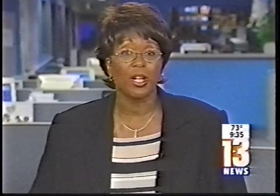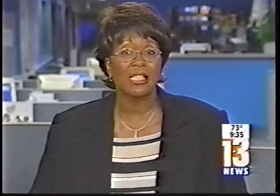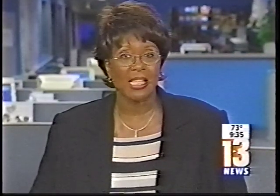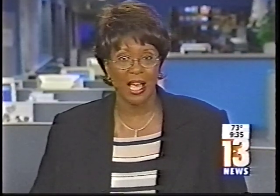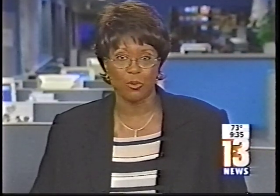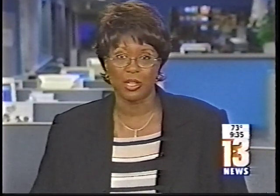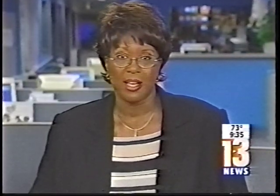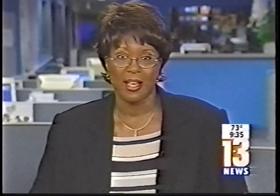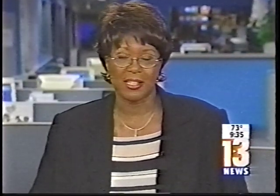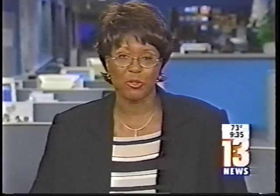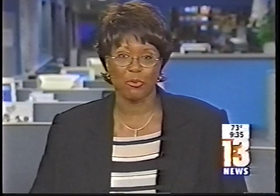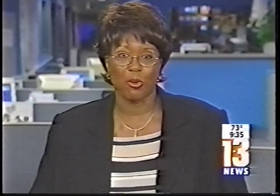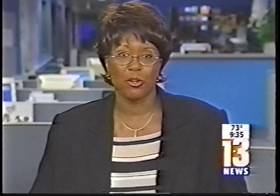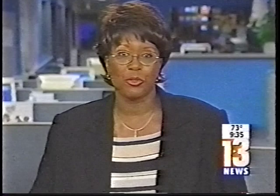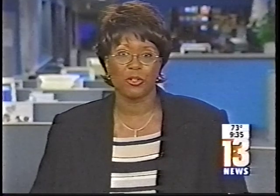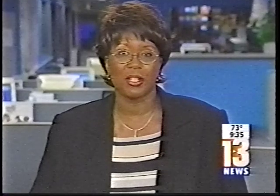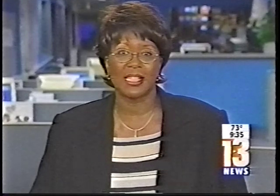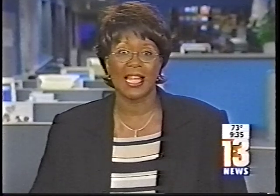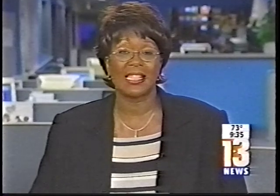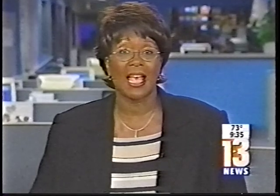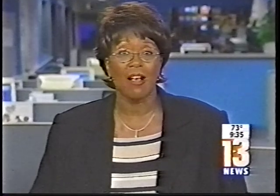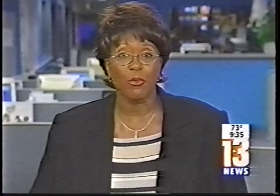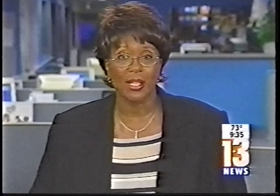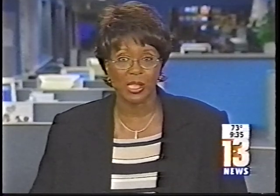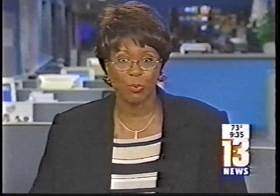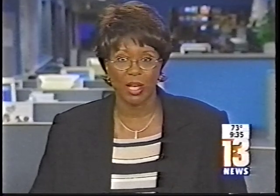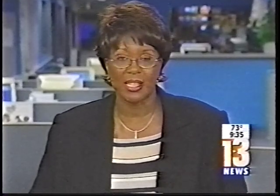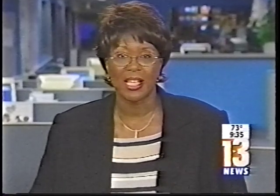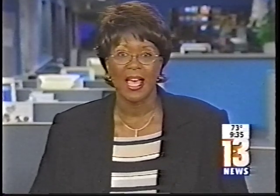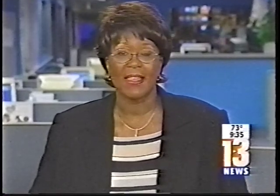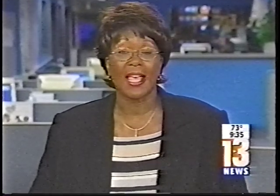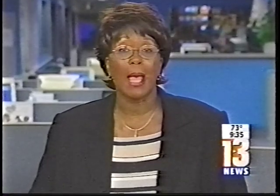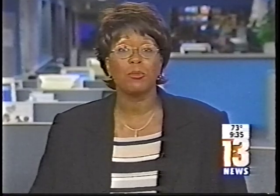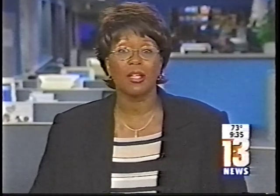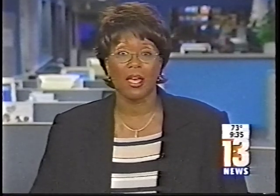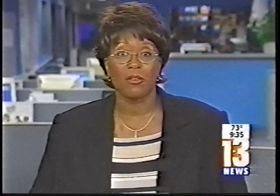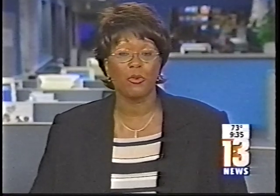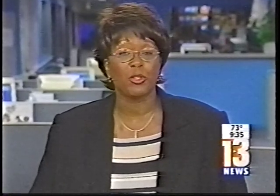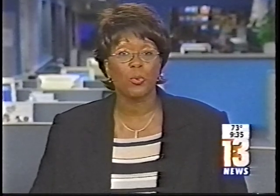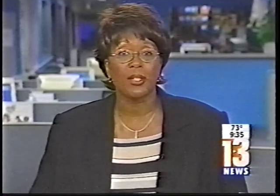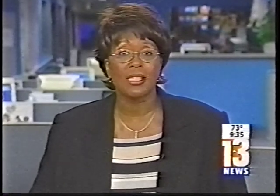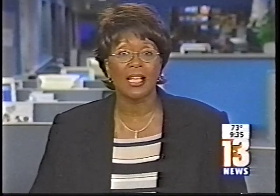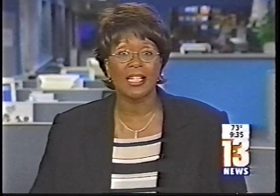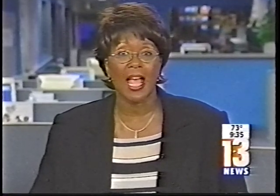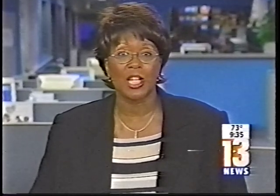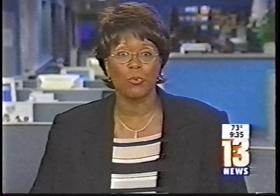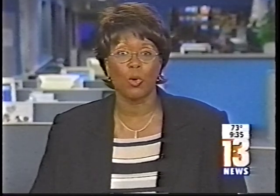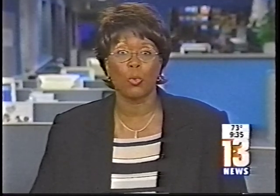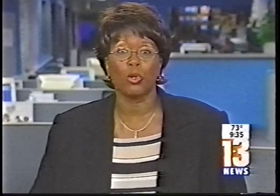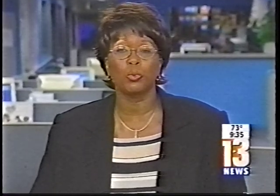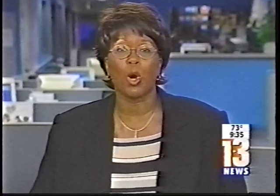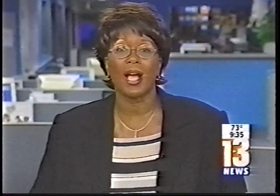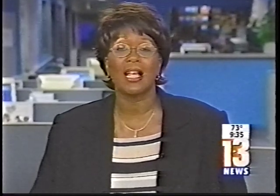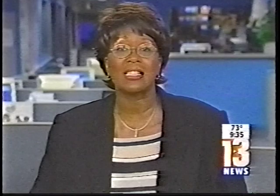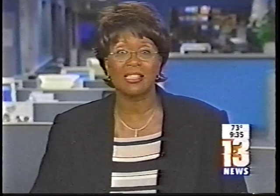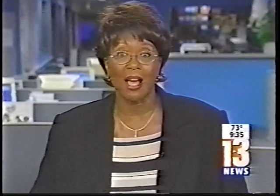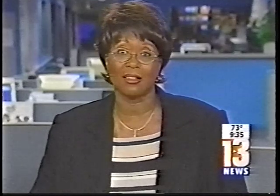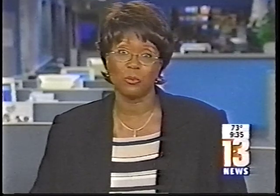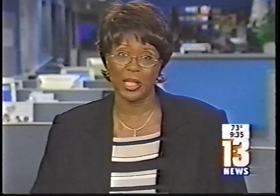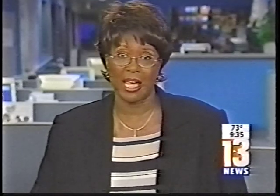a sound. As Central Florida News 13's Nancy Alvarez explains, they came together for the 22nd annual worldwide Silent